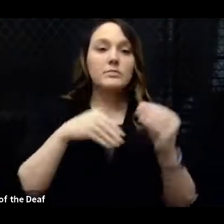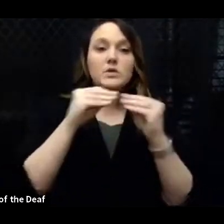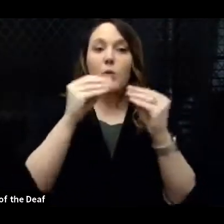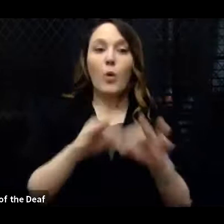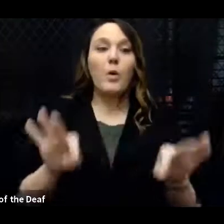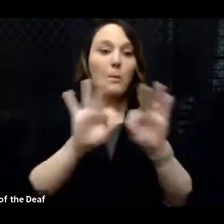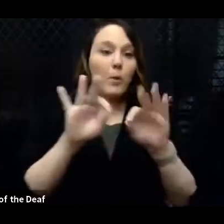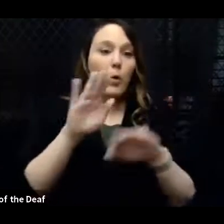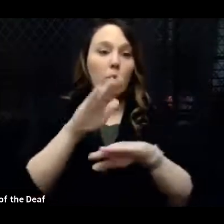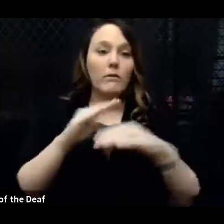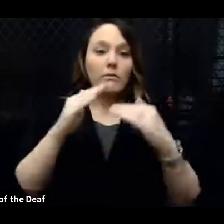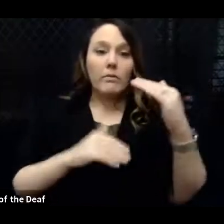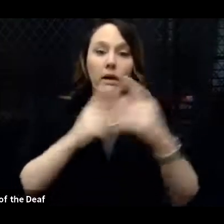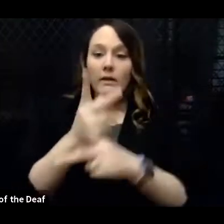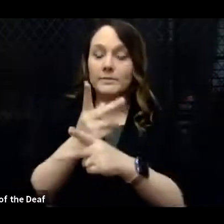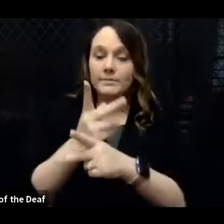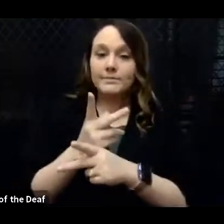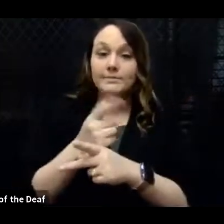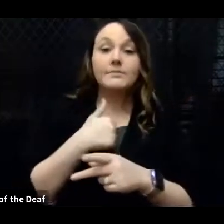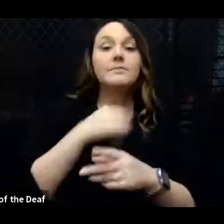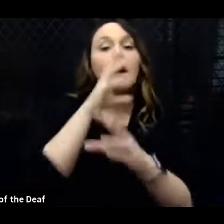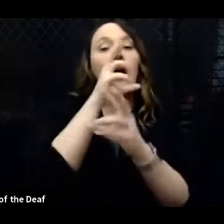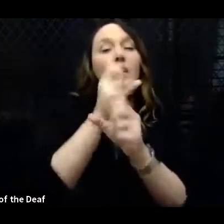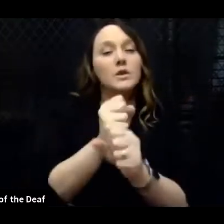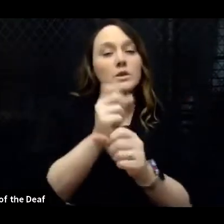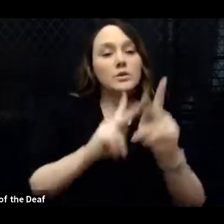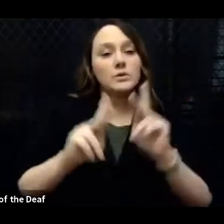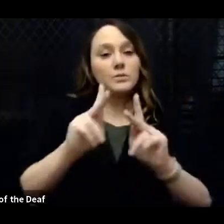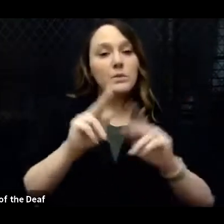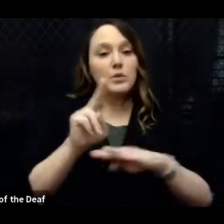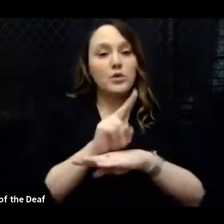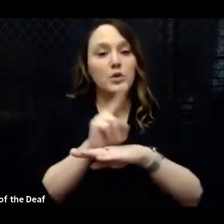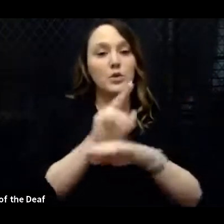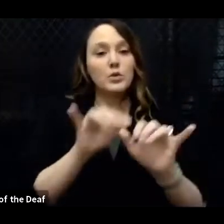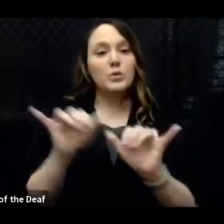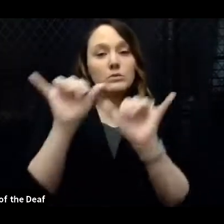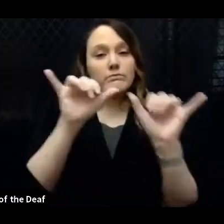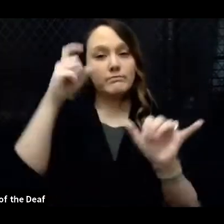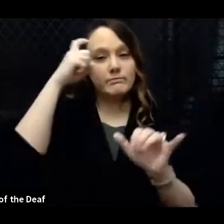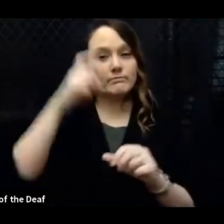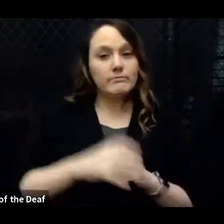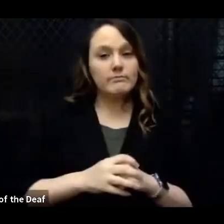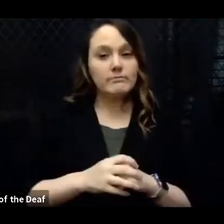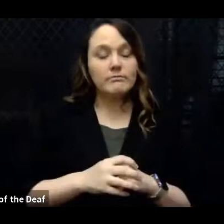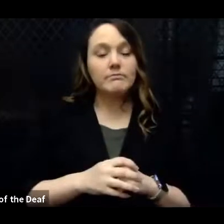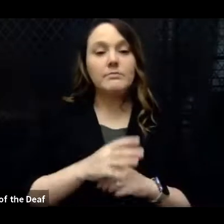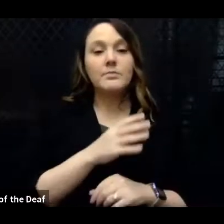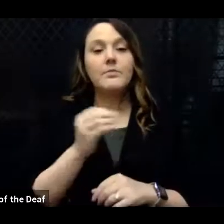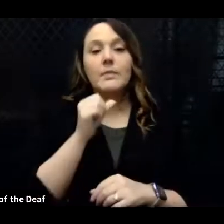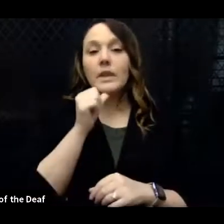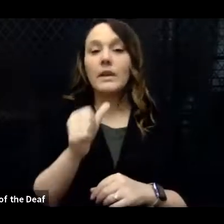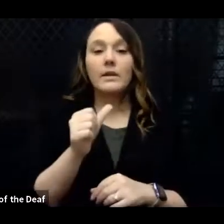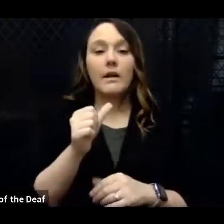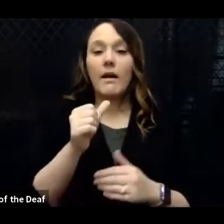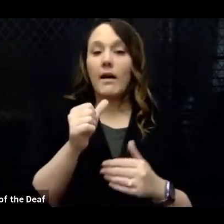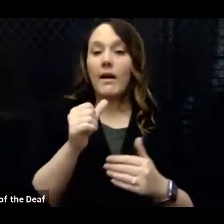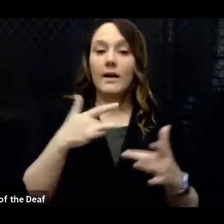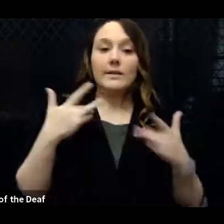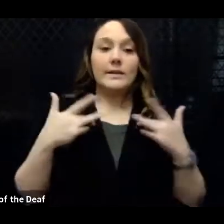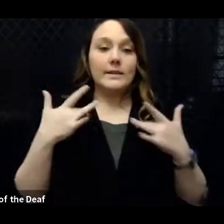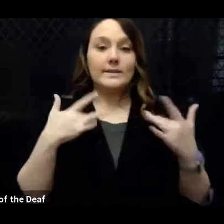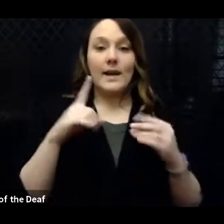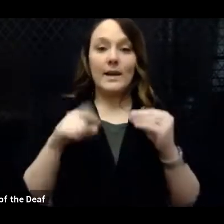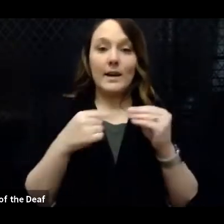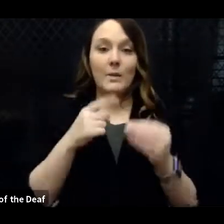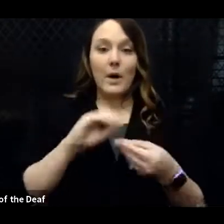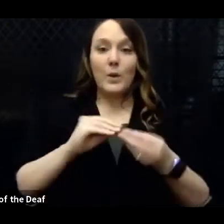I think I trust people to use common sense and don't get too excited about the